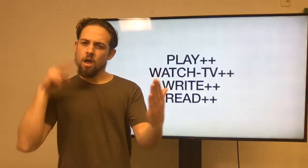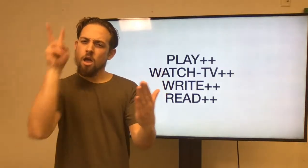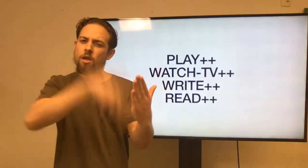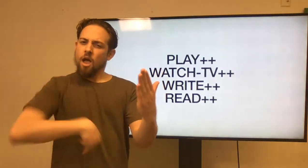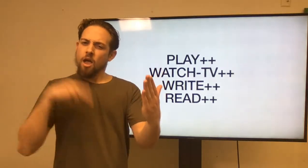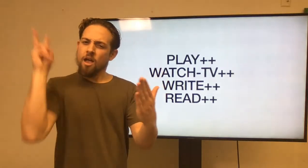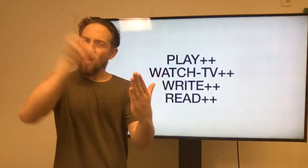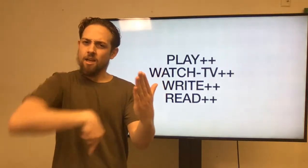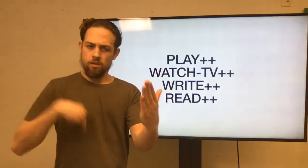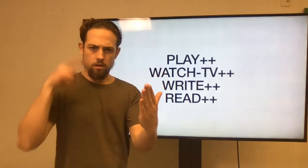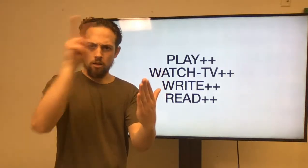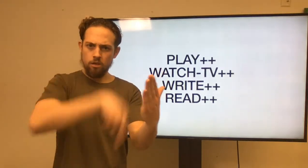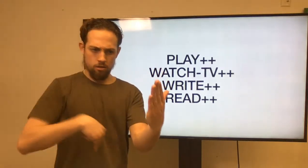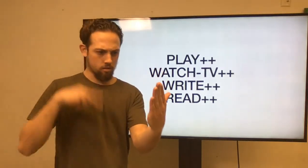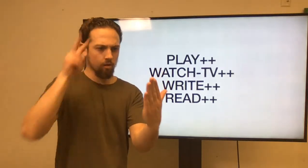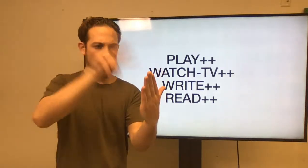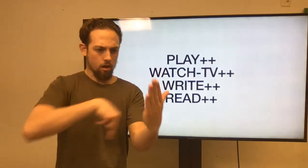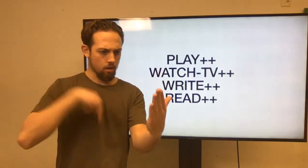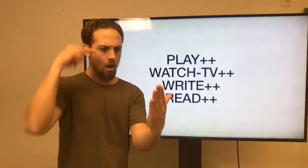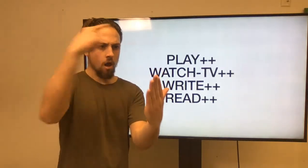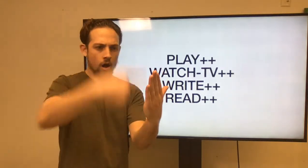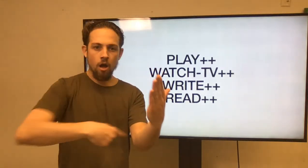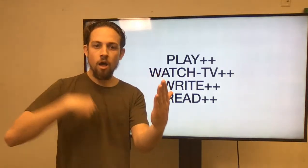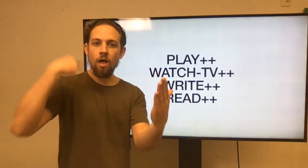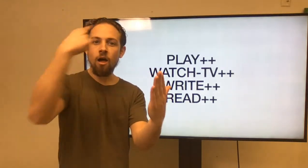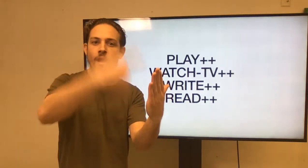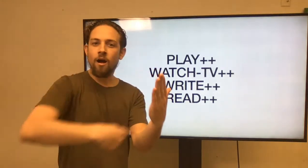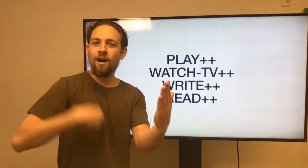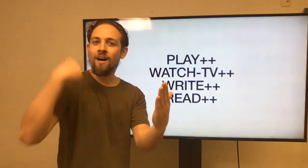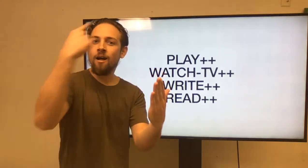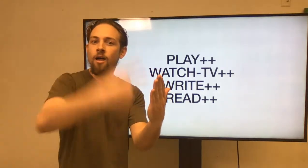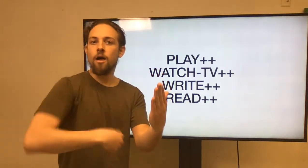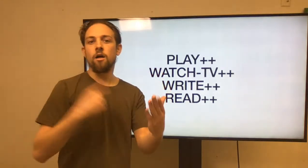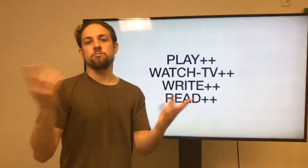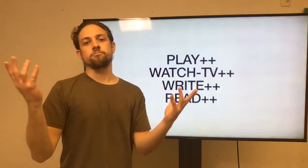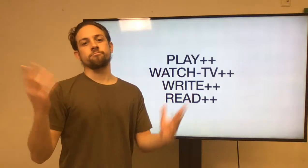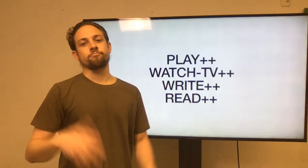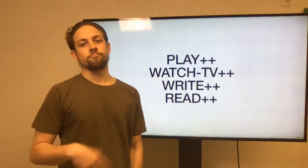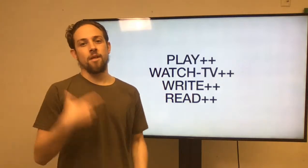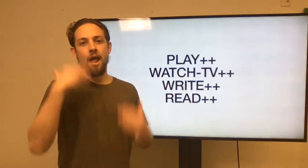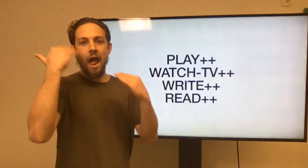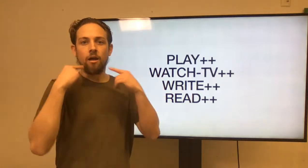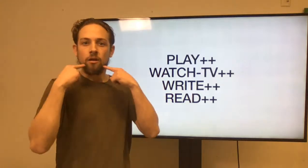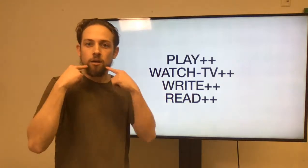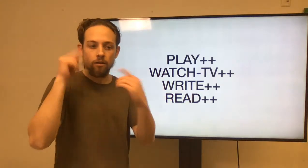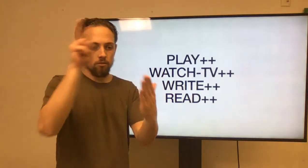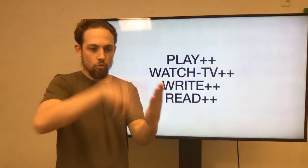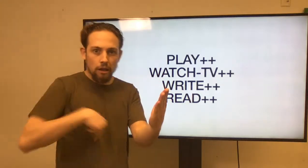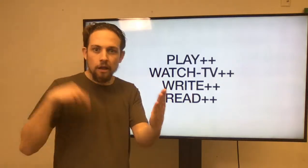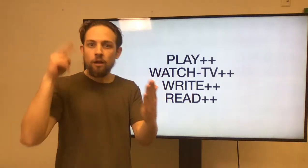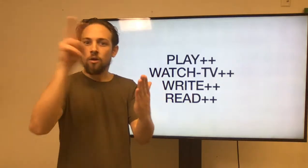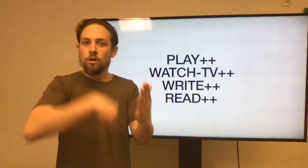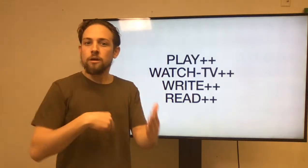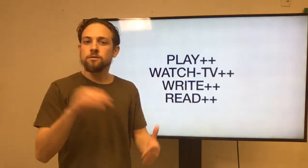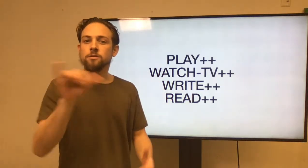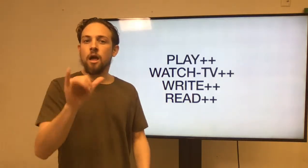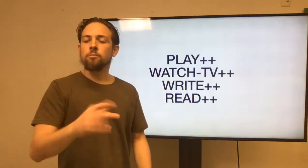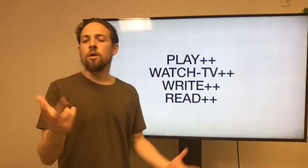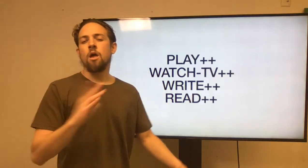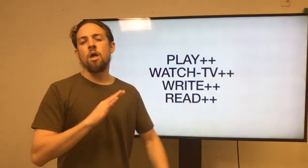You can skim something, you could read something, you could read all day, every day, again, showing that circular repetitive motion. And